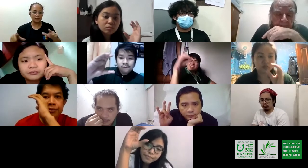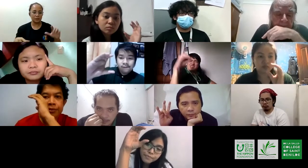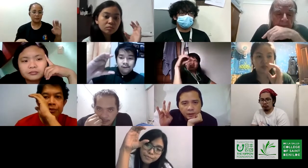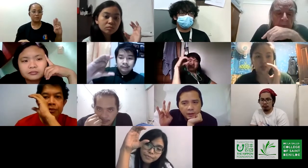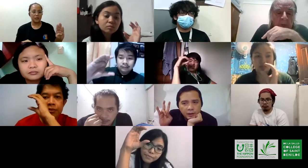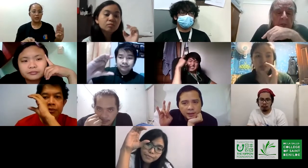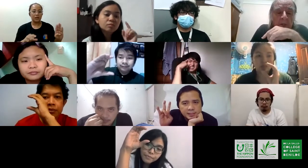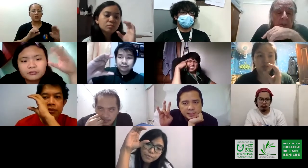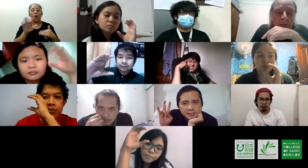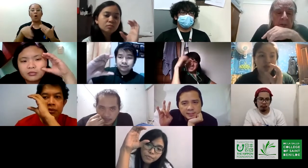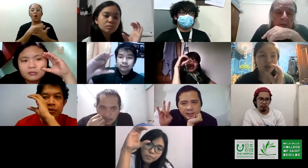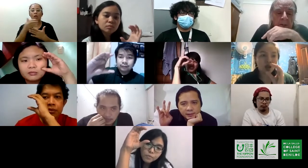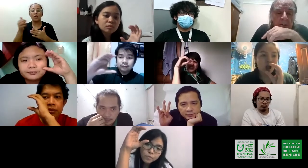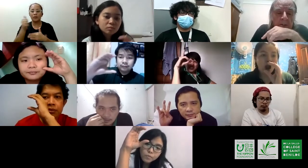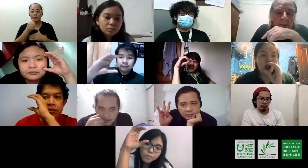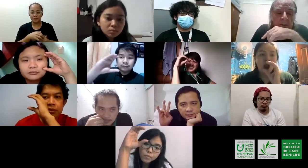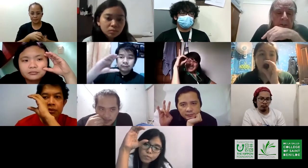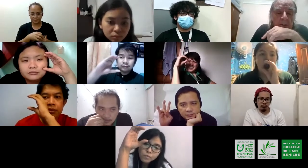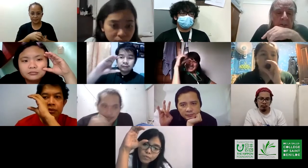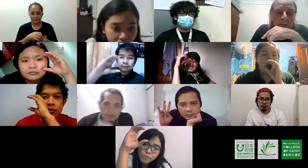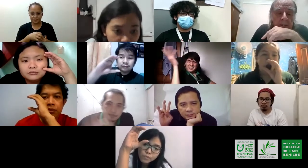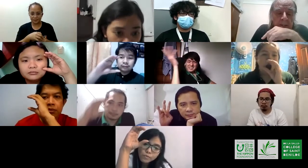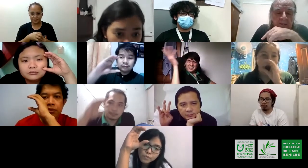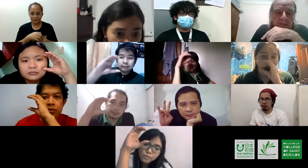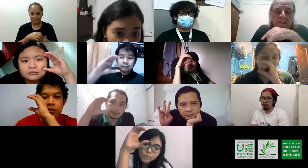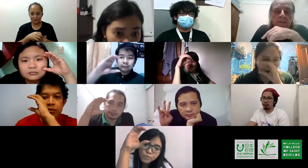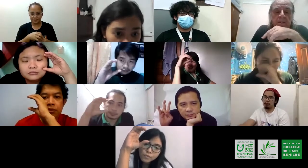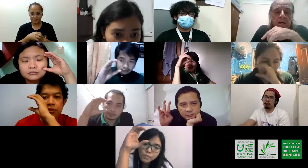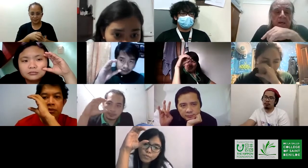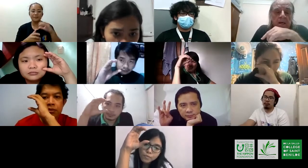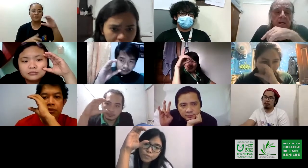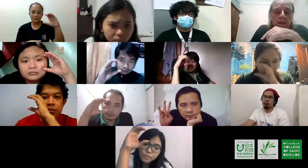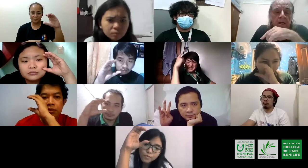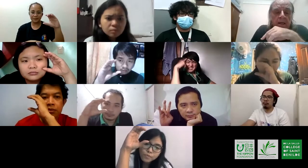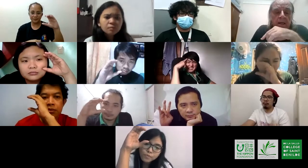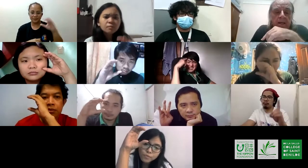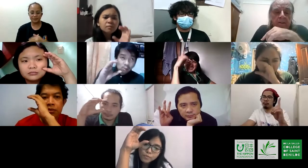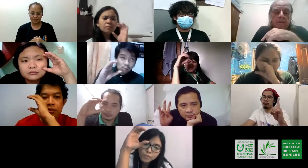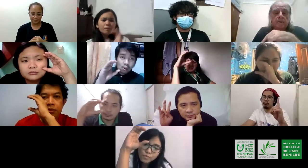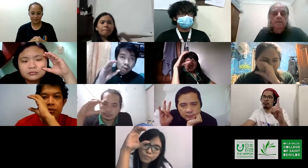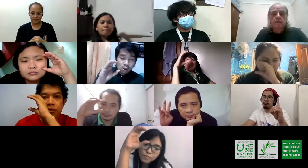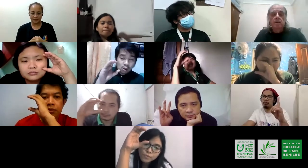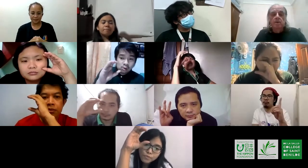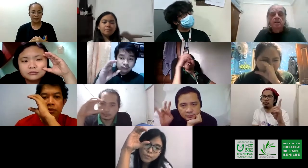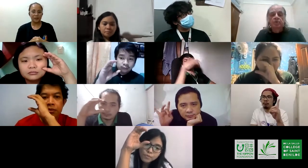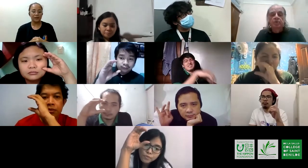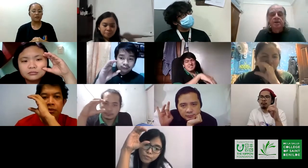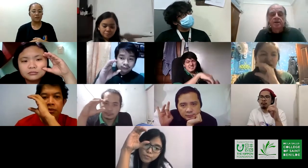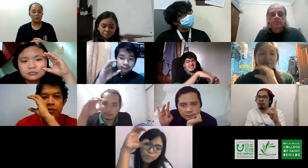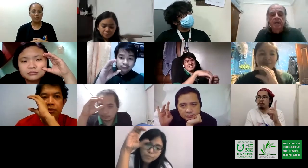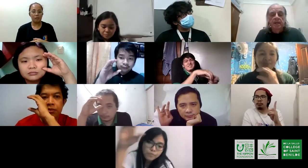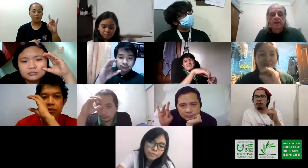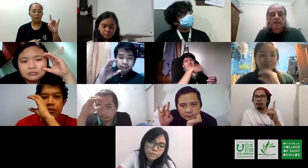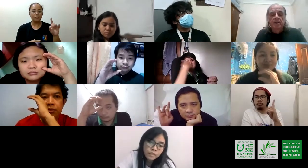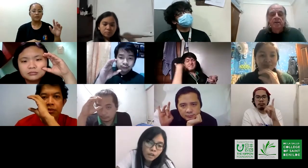to become A, teachers of deaf children, B, sign language researchers, C, teachers of Thai